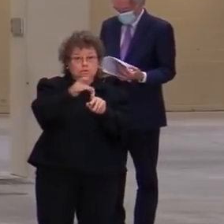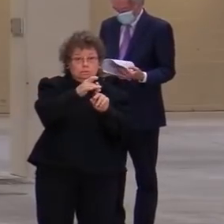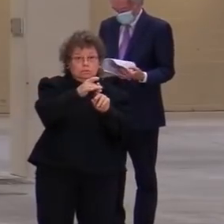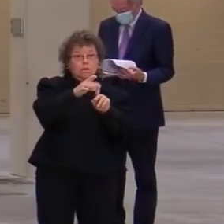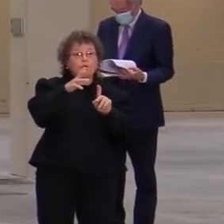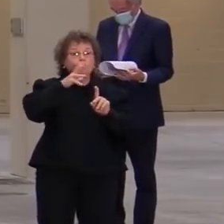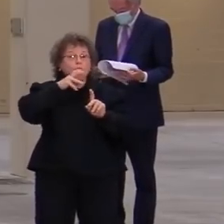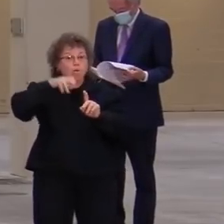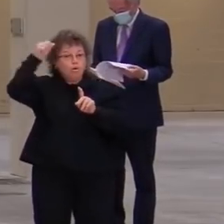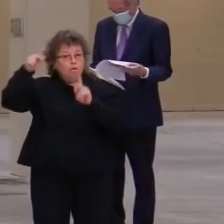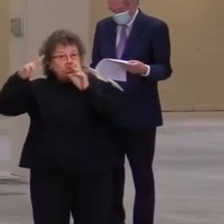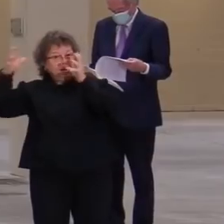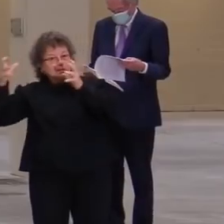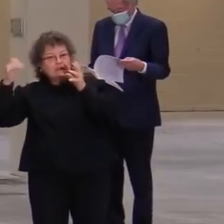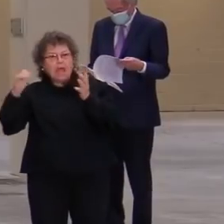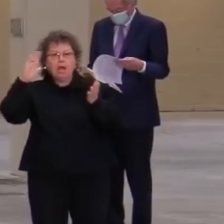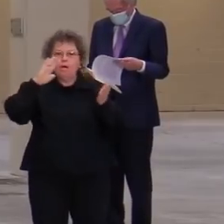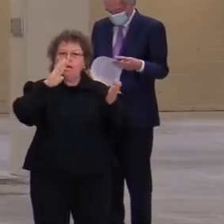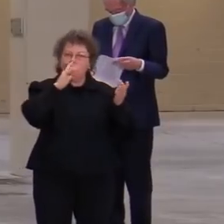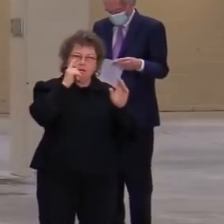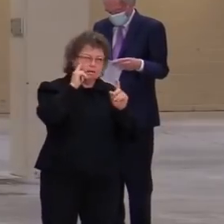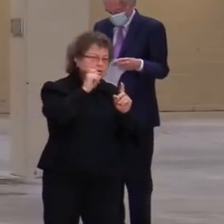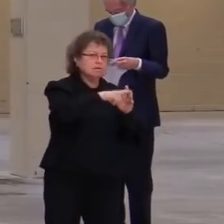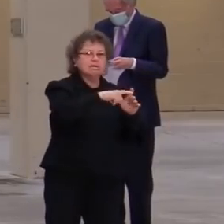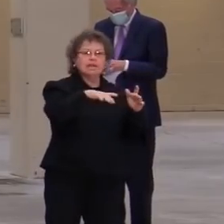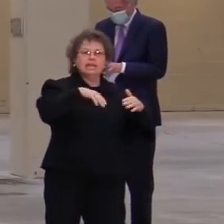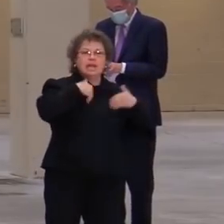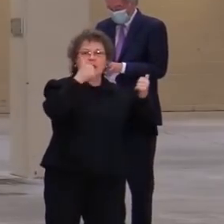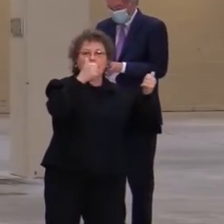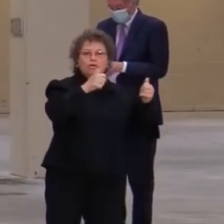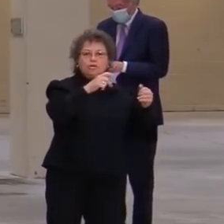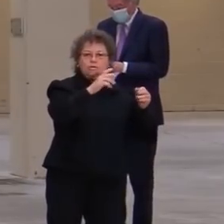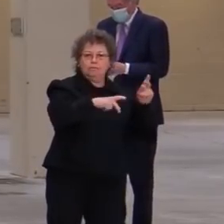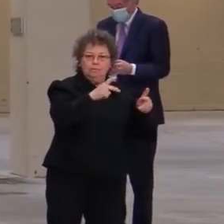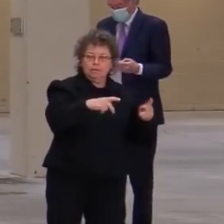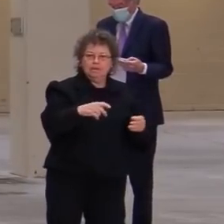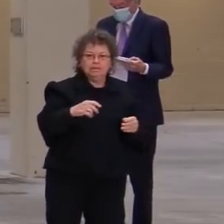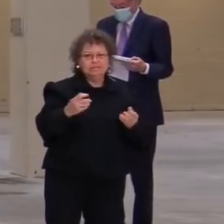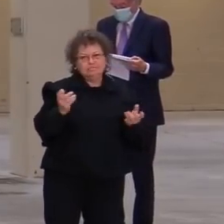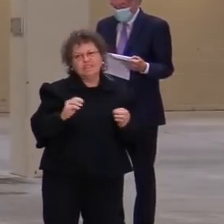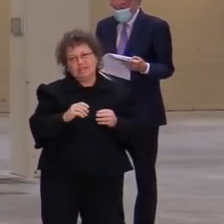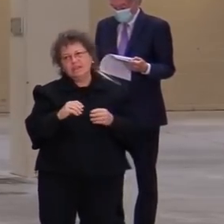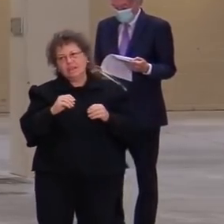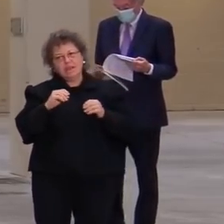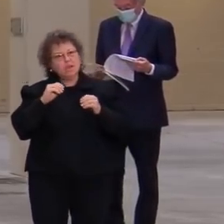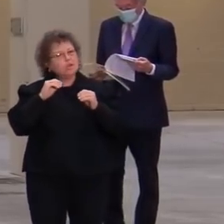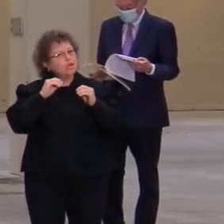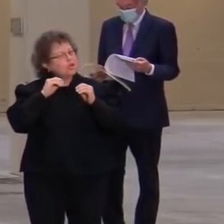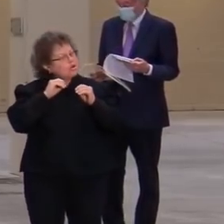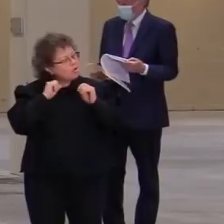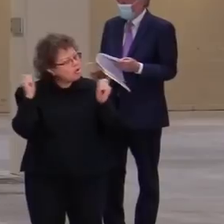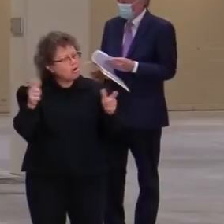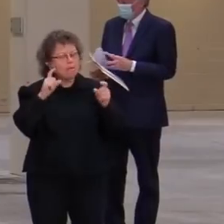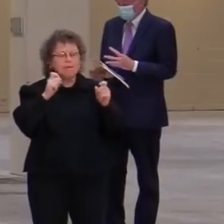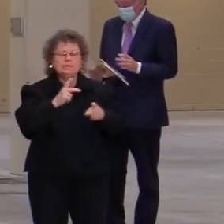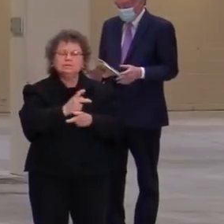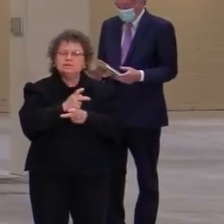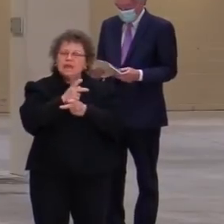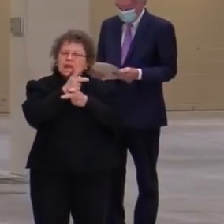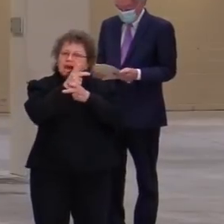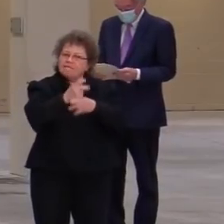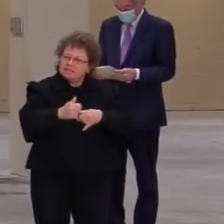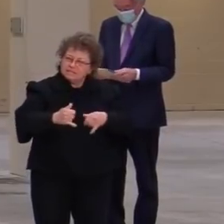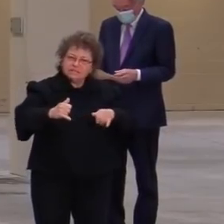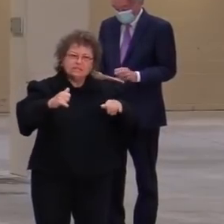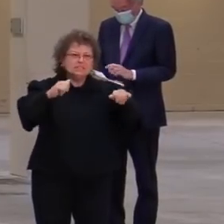adults. I think it's fair to say that no one can let their guard down with respect to this virus. It's still far too